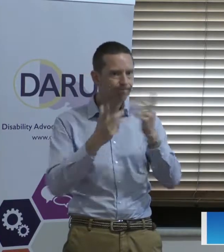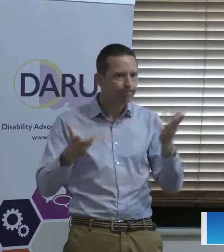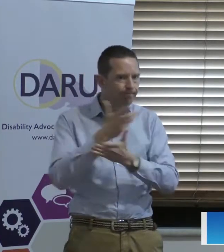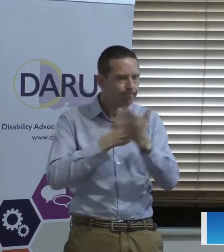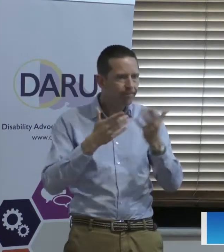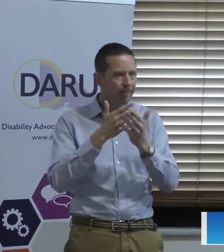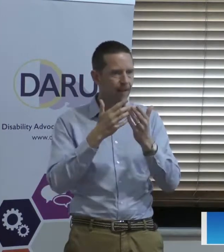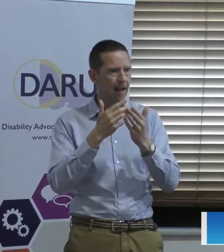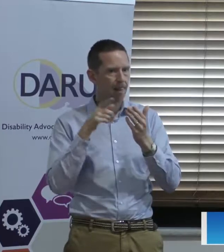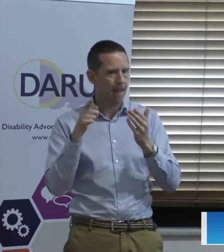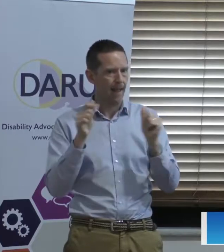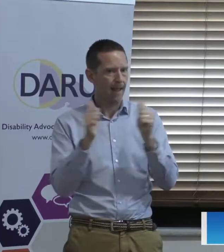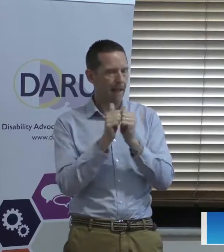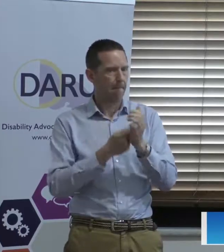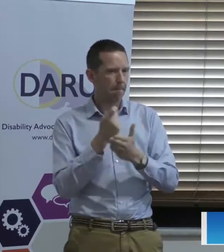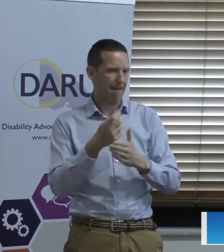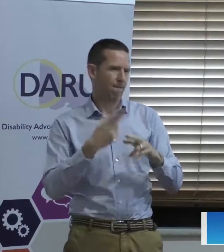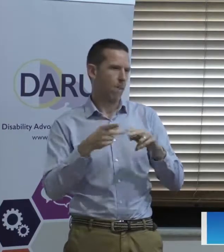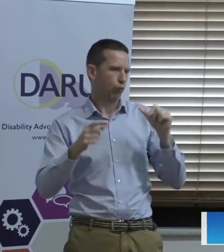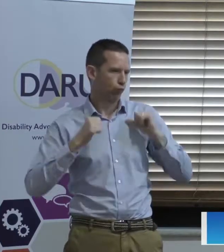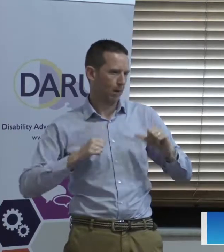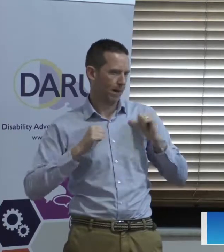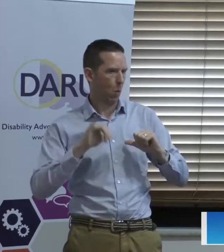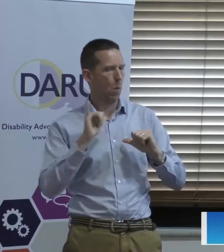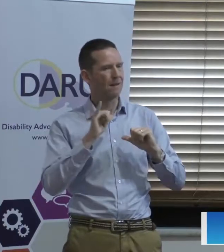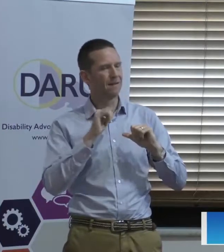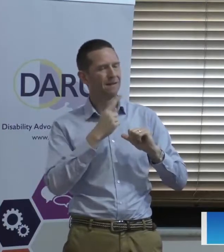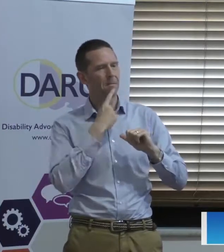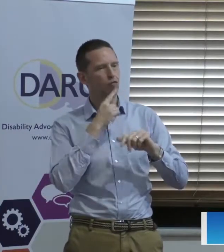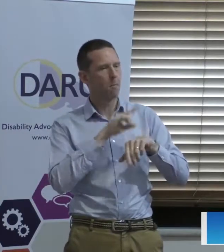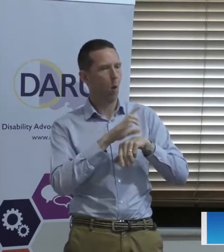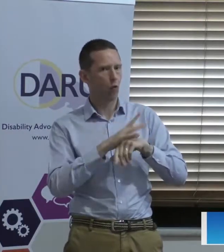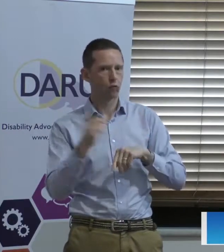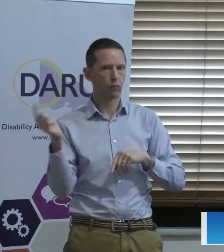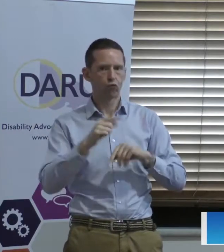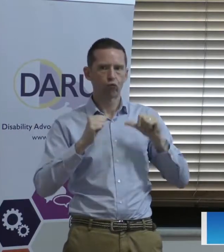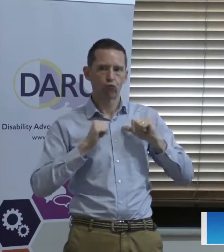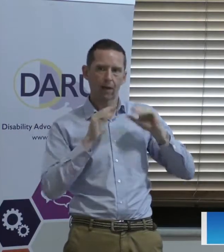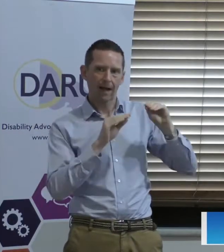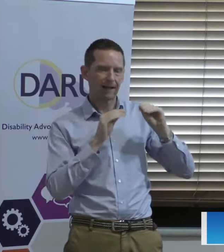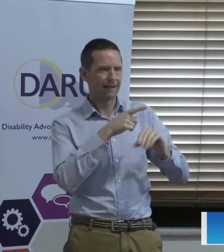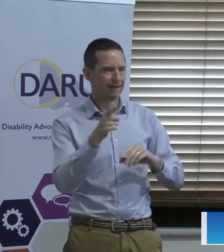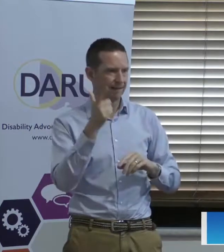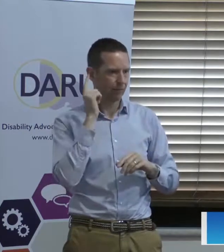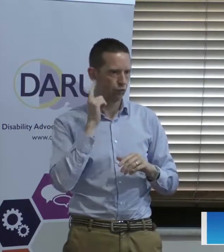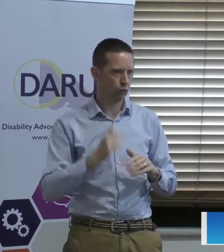paid for that training, or for speech pathologists to come in and train the teachers in the class.